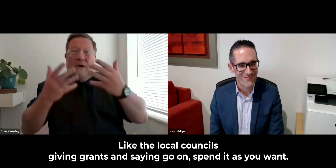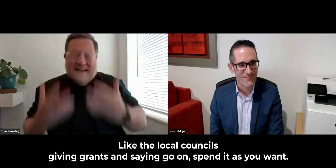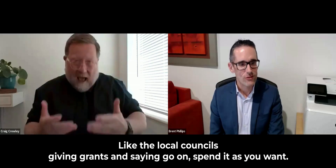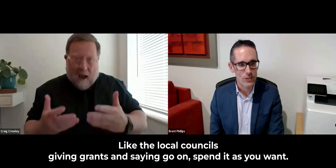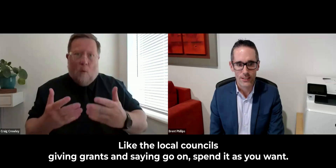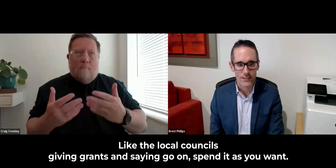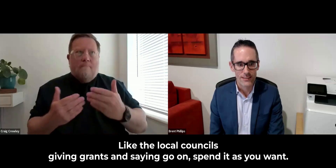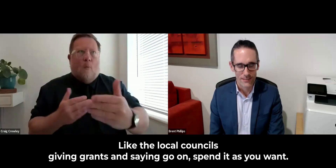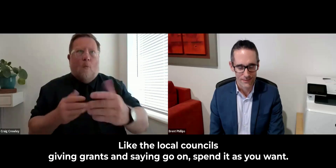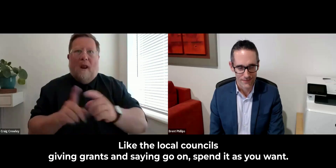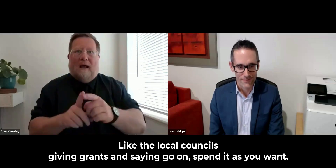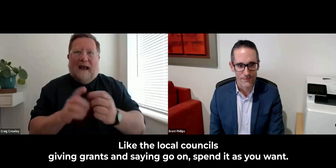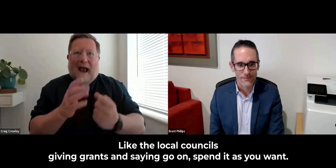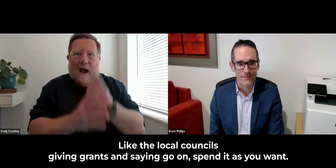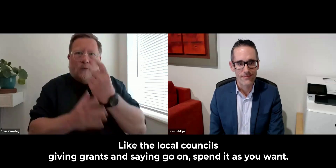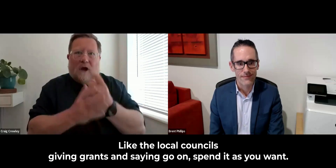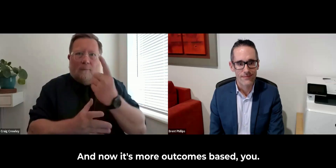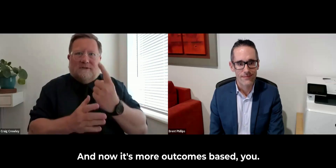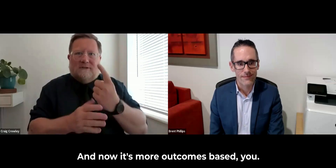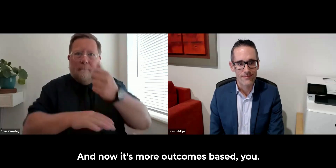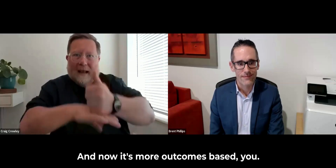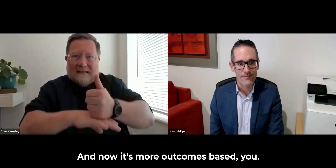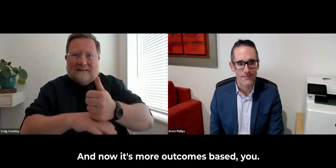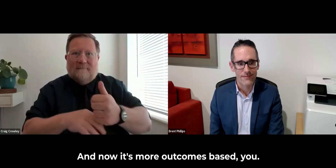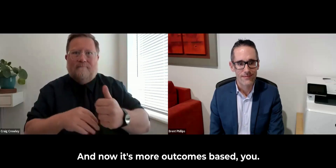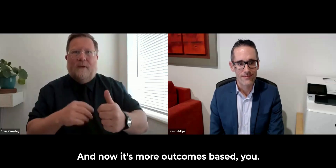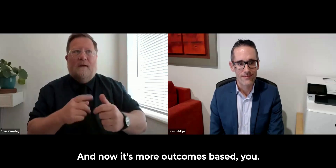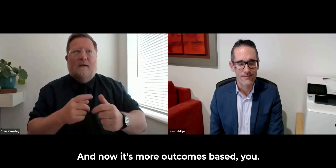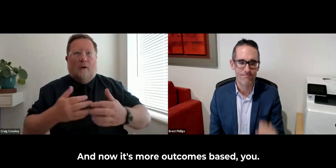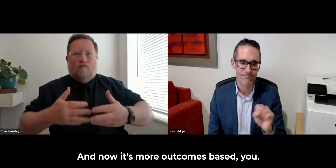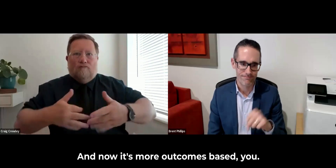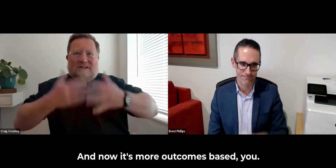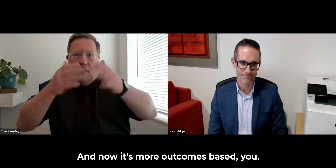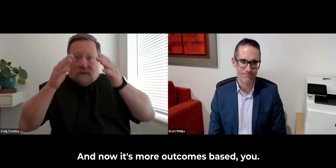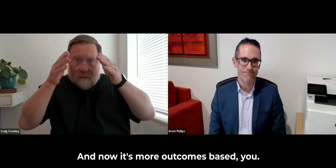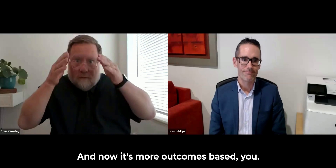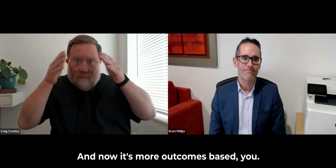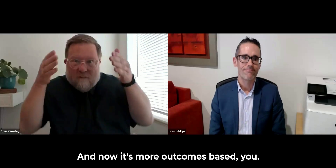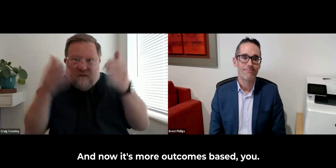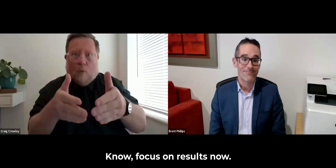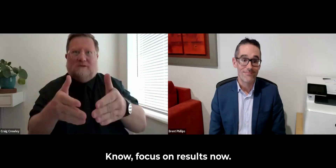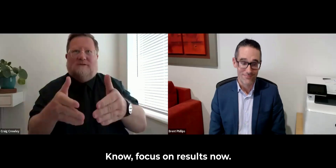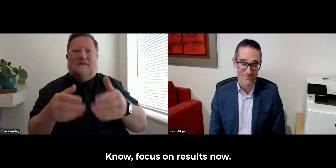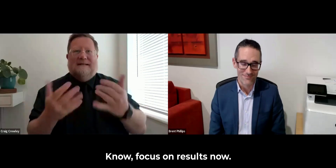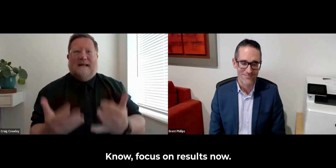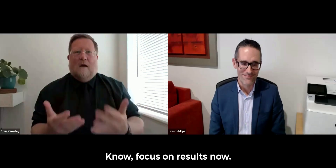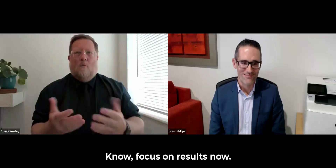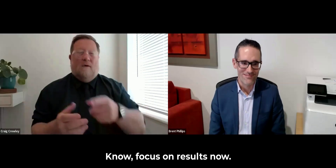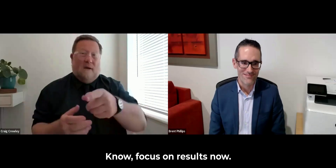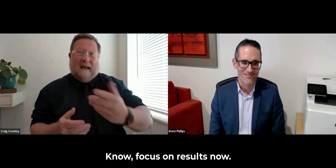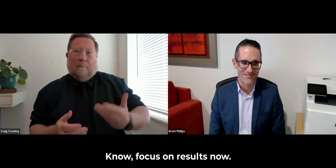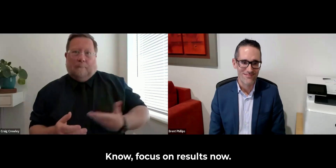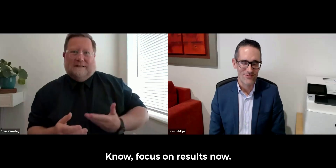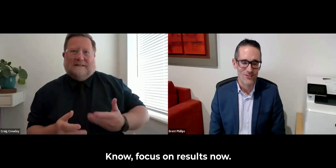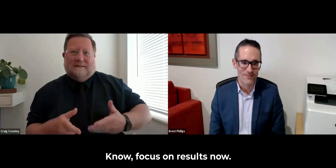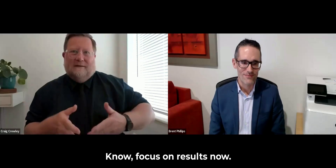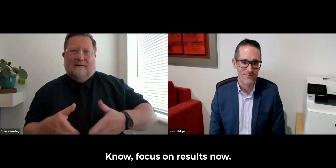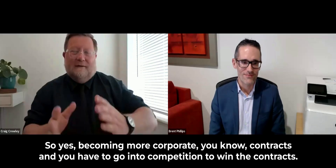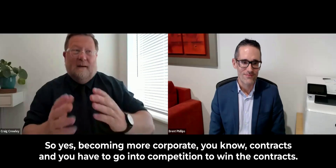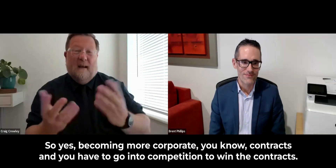and saying, go on, spend it as you want. And now it's more outcomes based, focus on results now. So